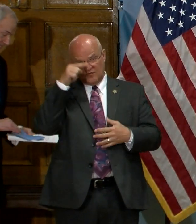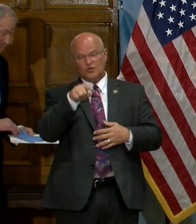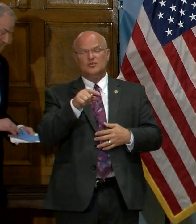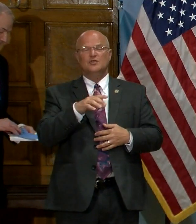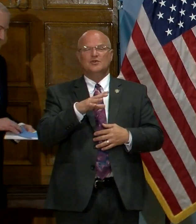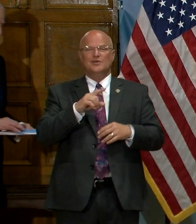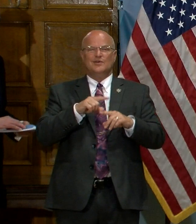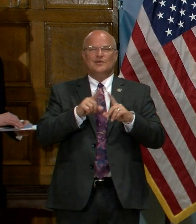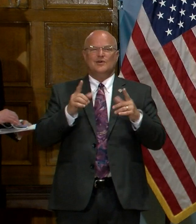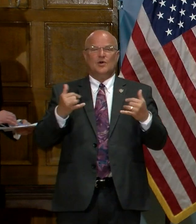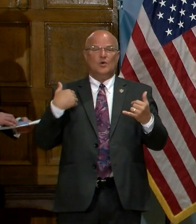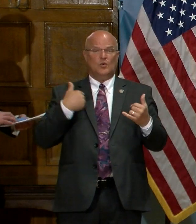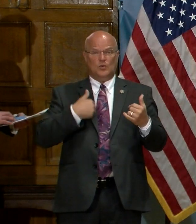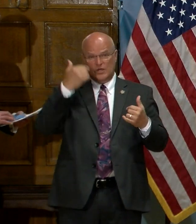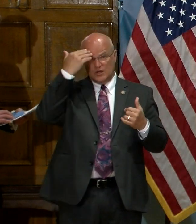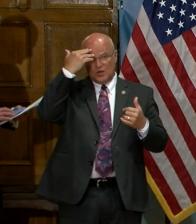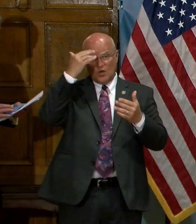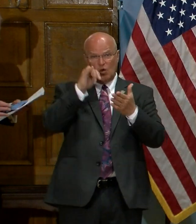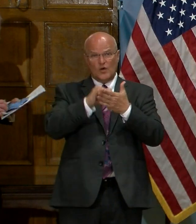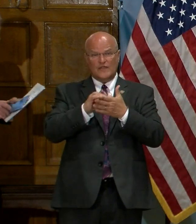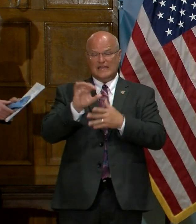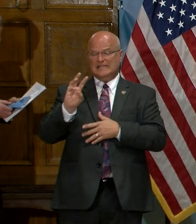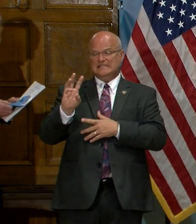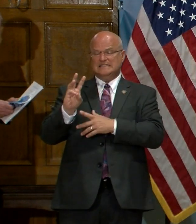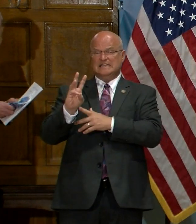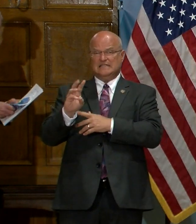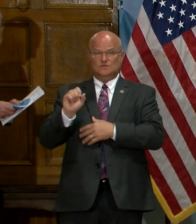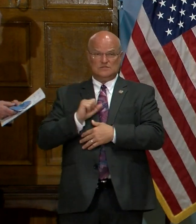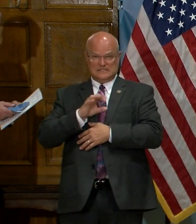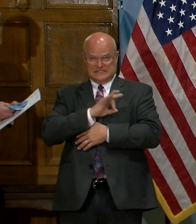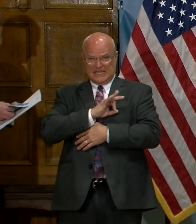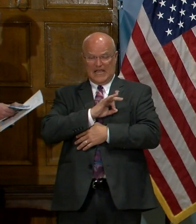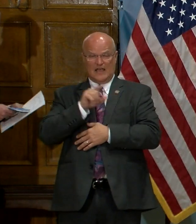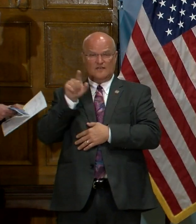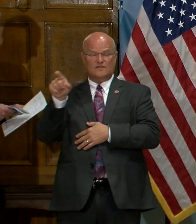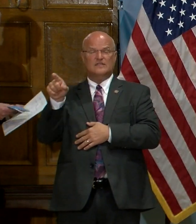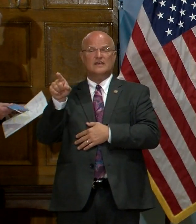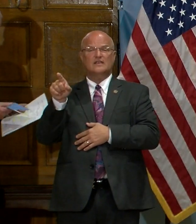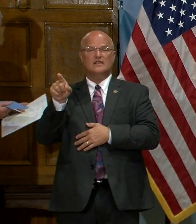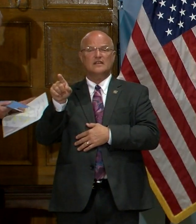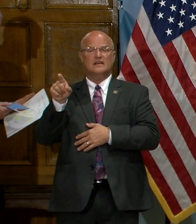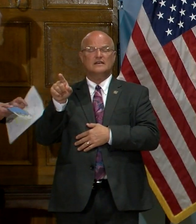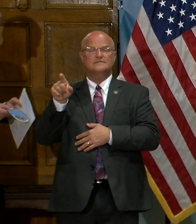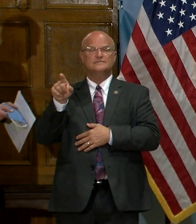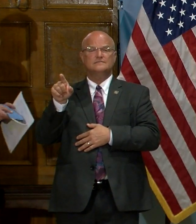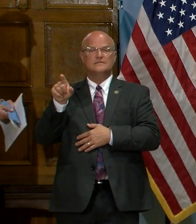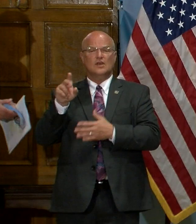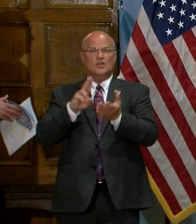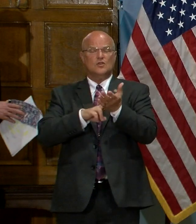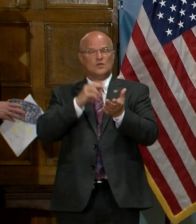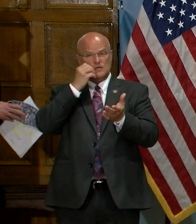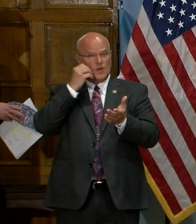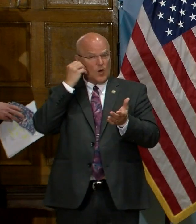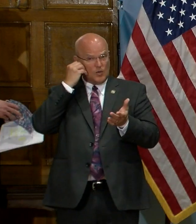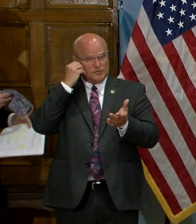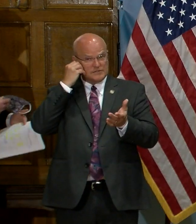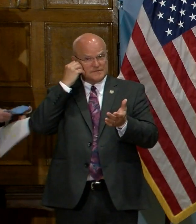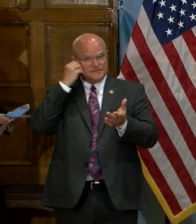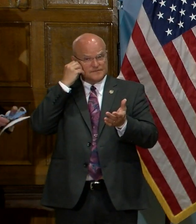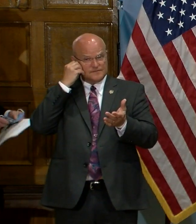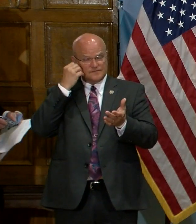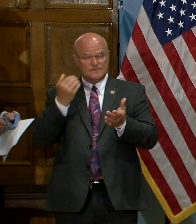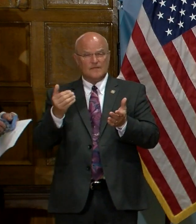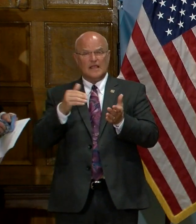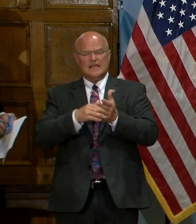you. We do know that 6 of them were staff at the nursing homes.